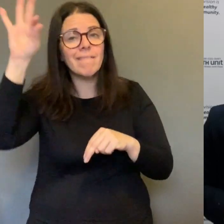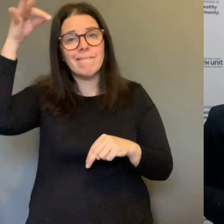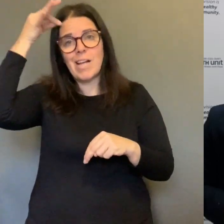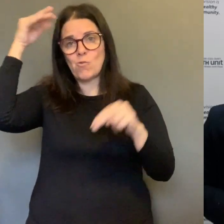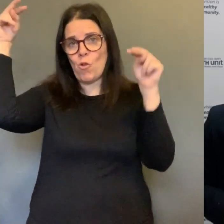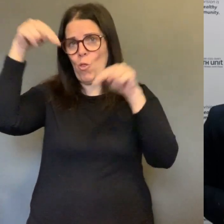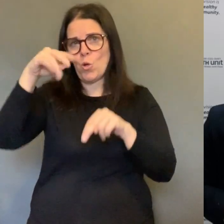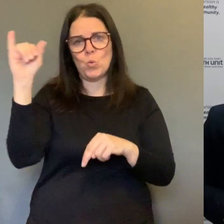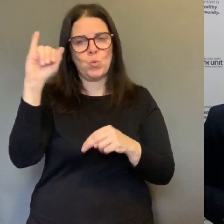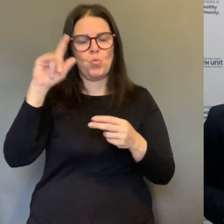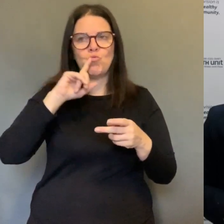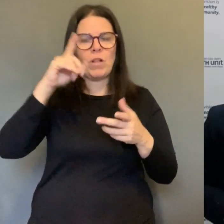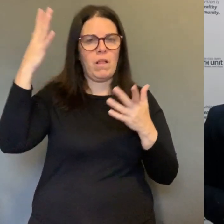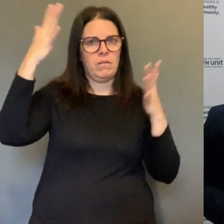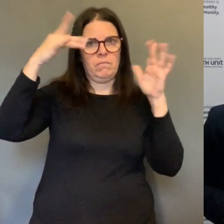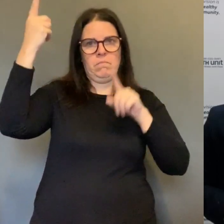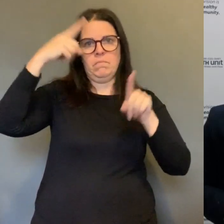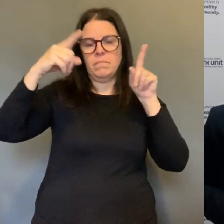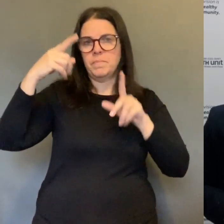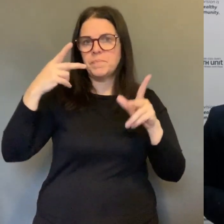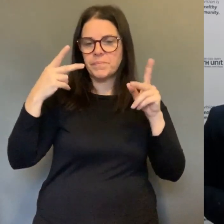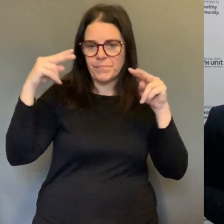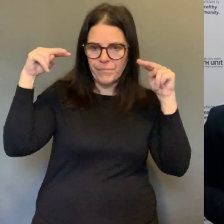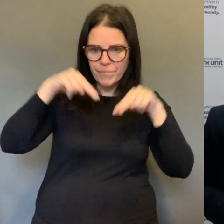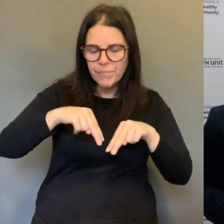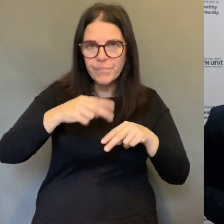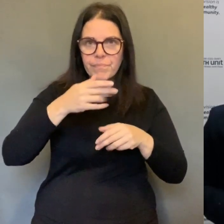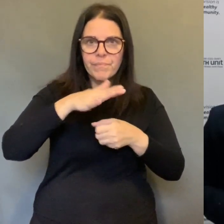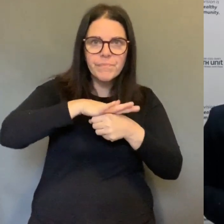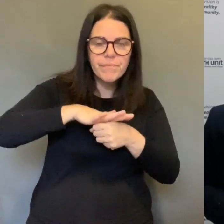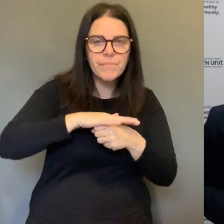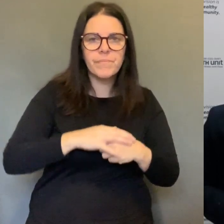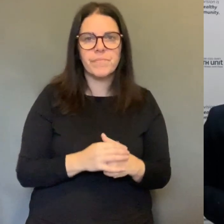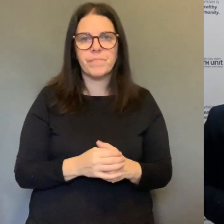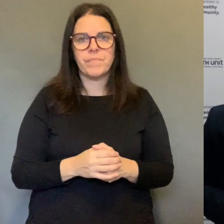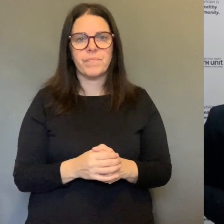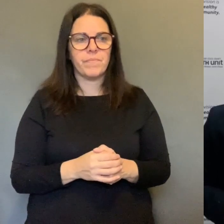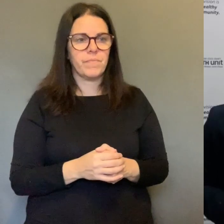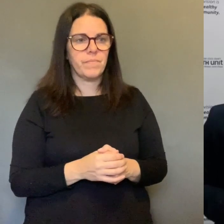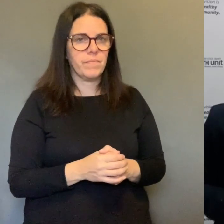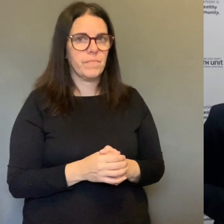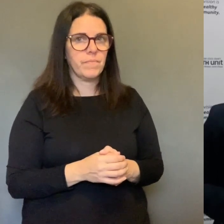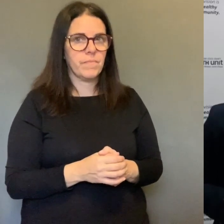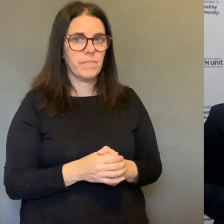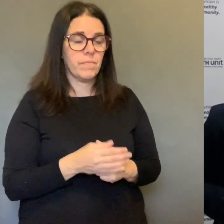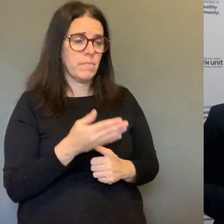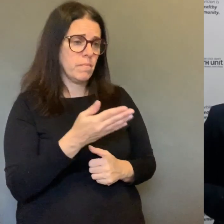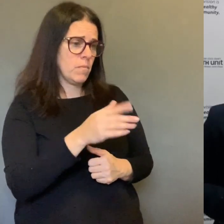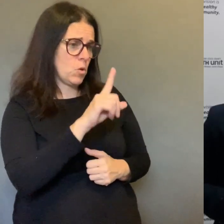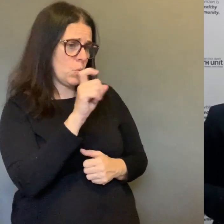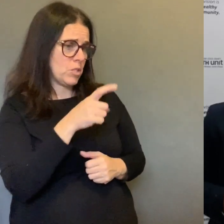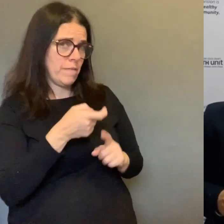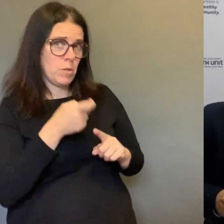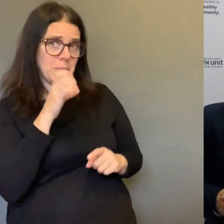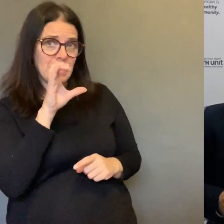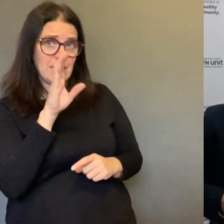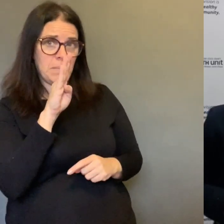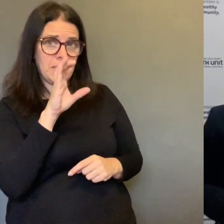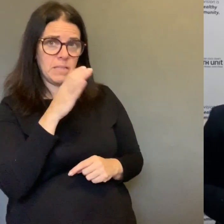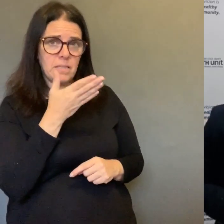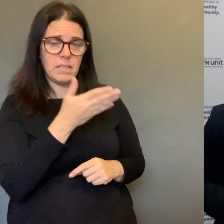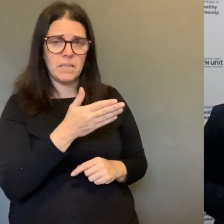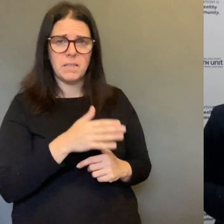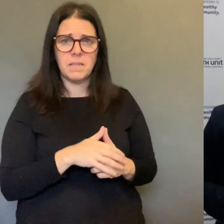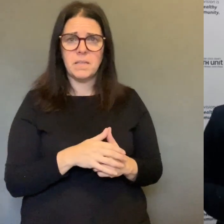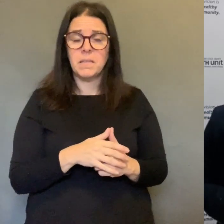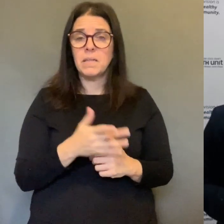Sportsplex. Is that already happening, or is that something that's going to happen later on today? The conversation is